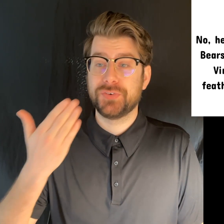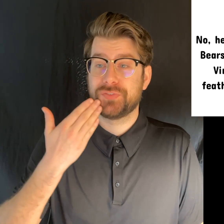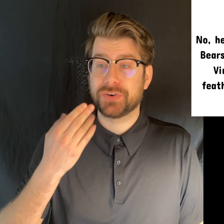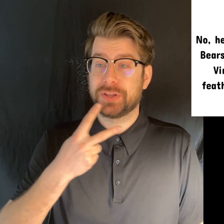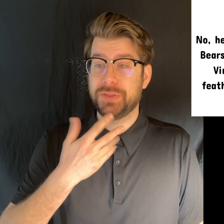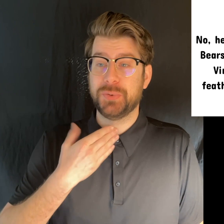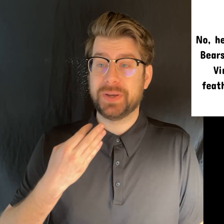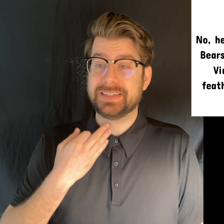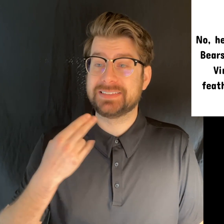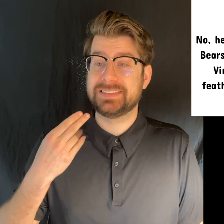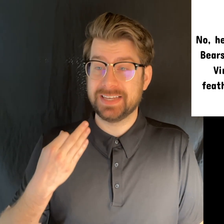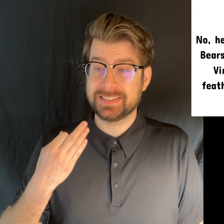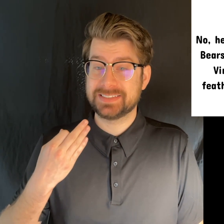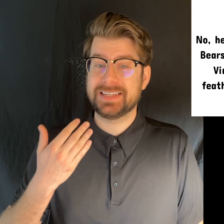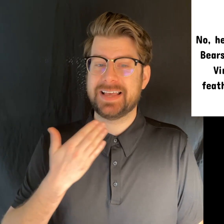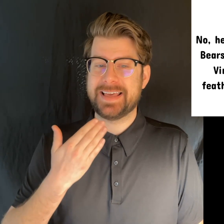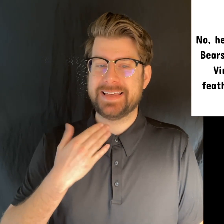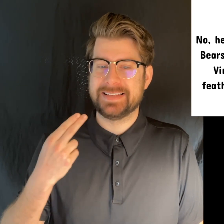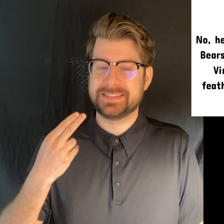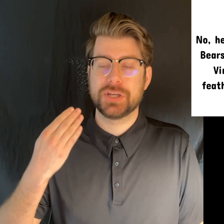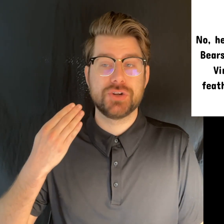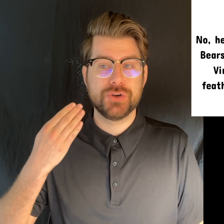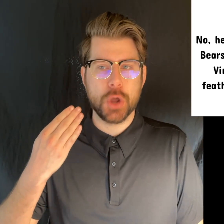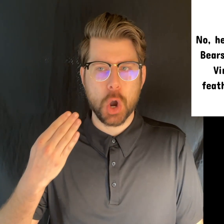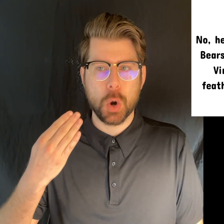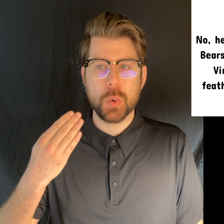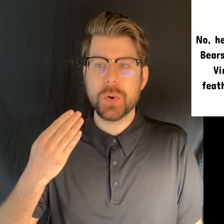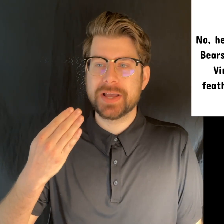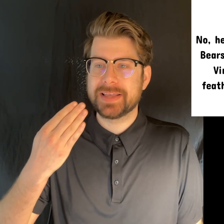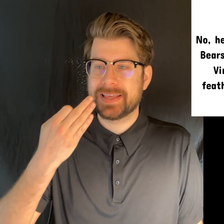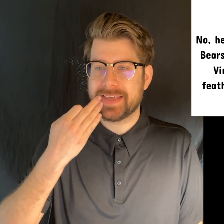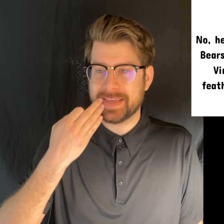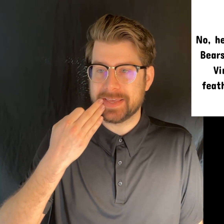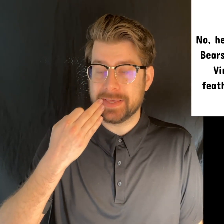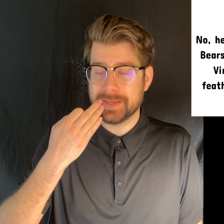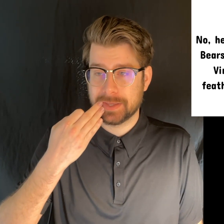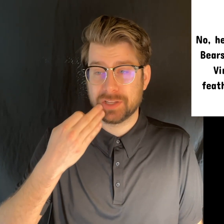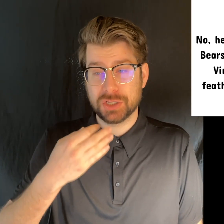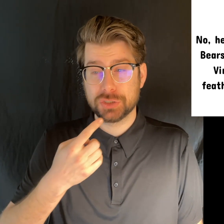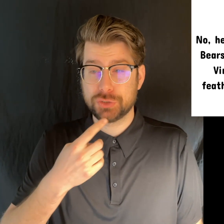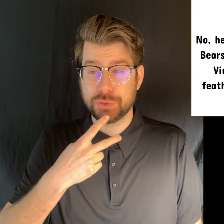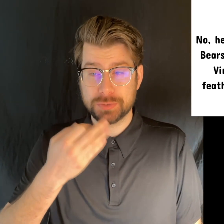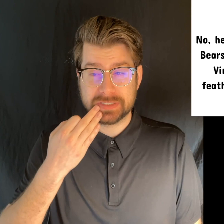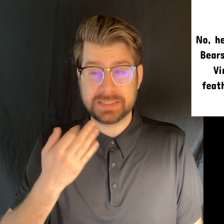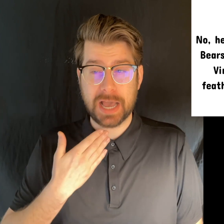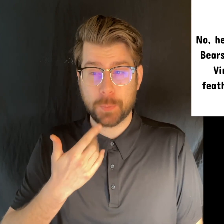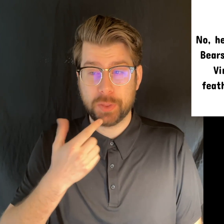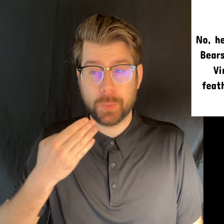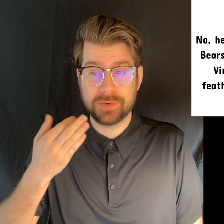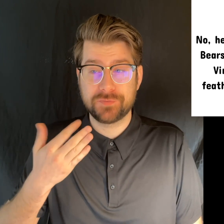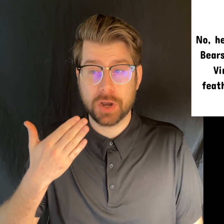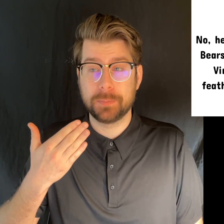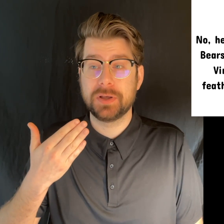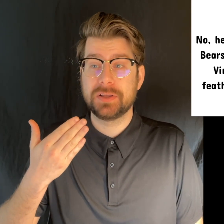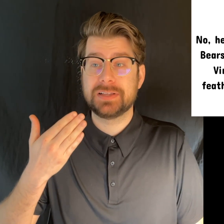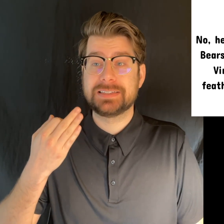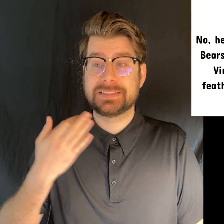For Q 6, it is no, he. Do you see how I went from